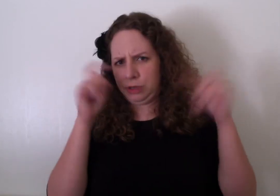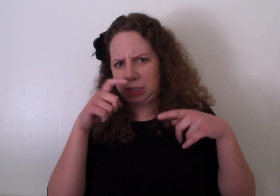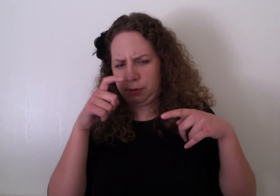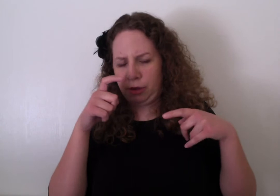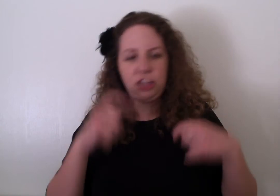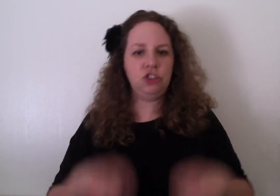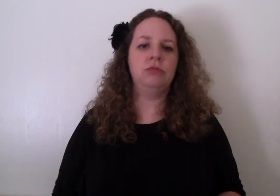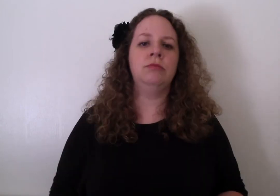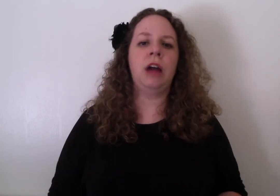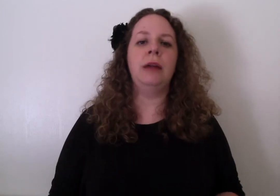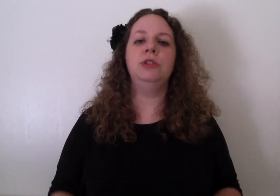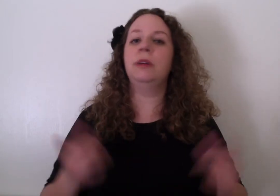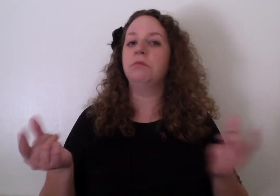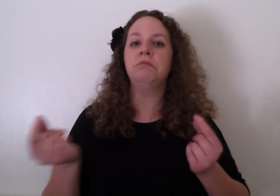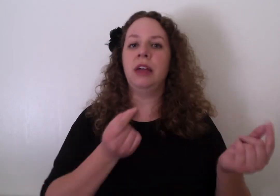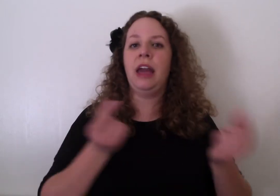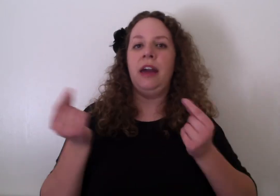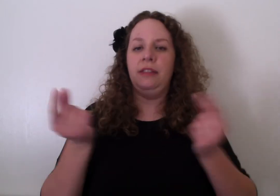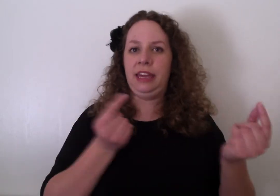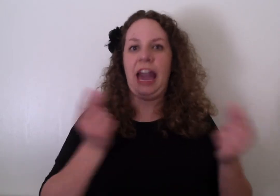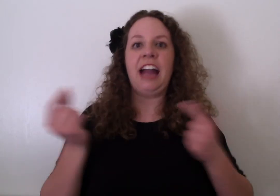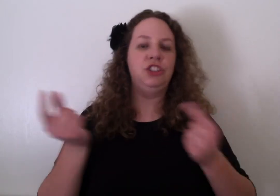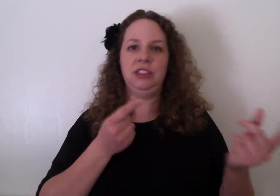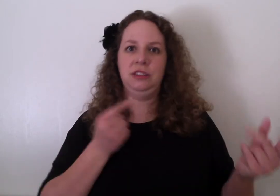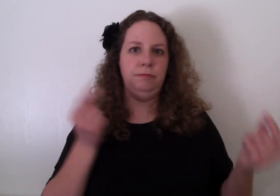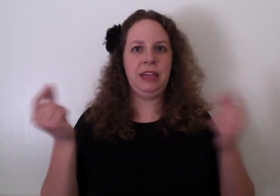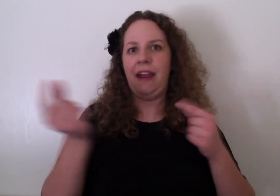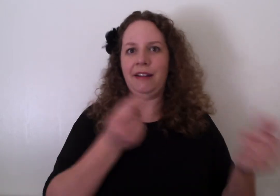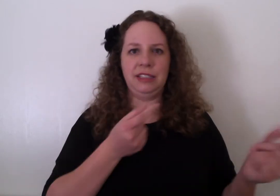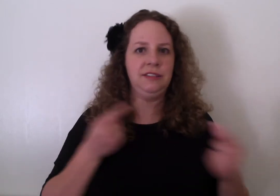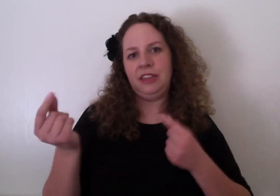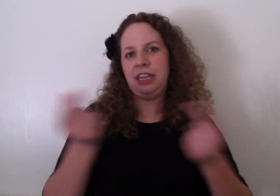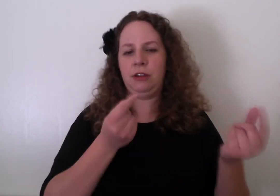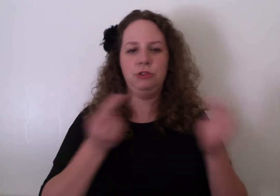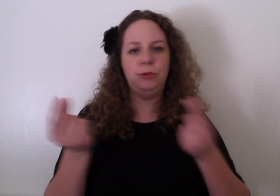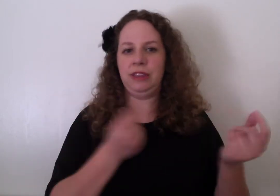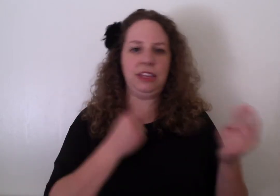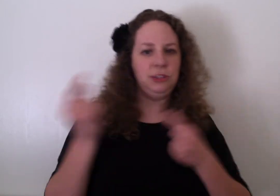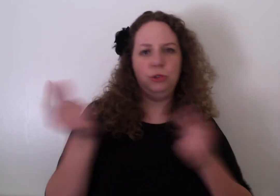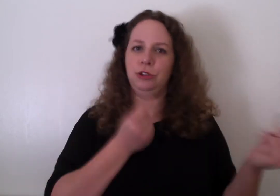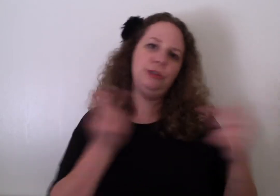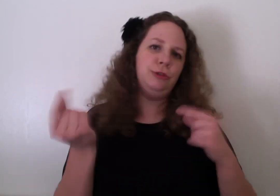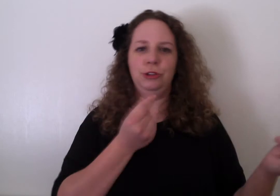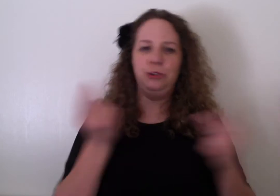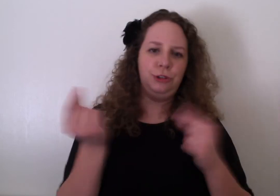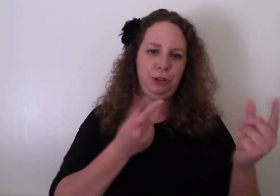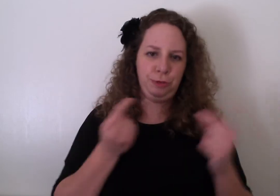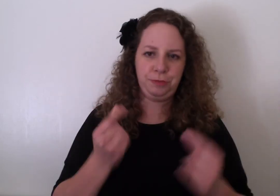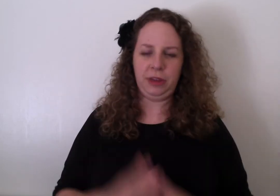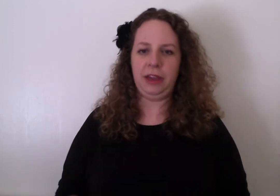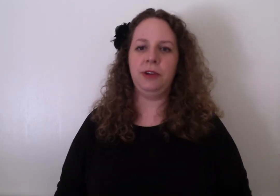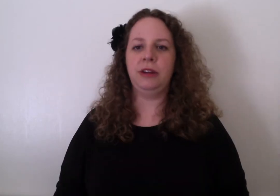the WH. I'm doing like action, being active, getting out and doing things. Do. Okay, going in a